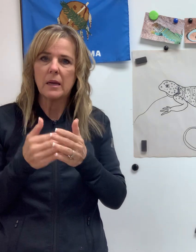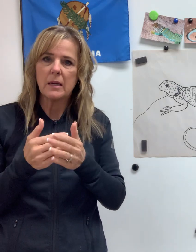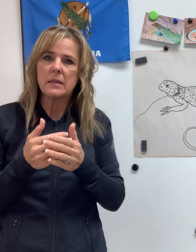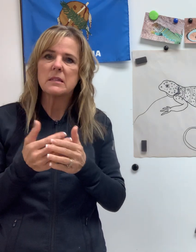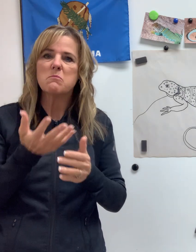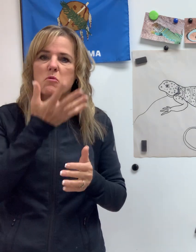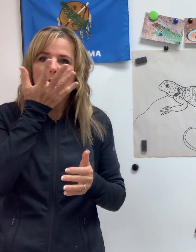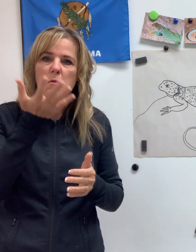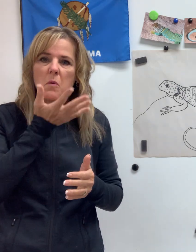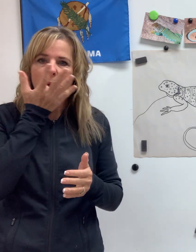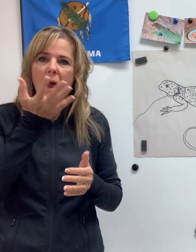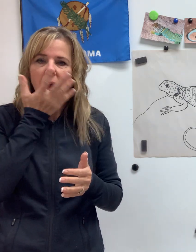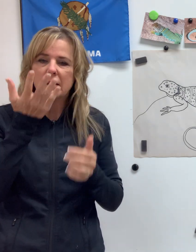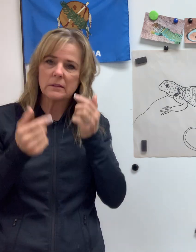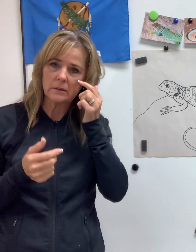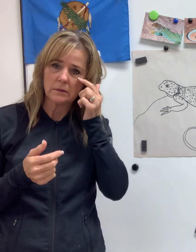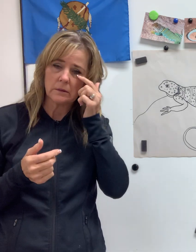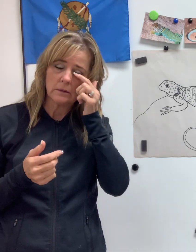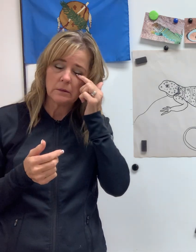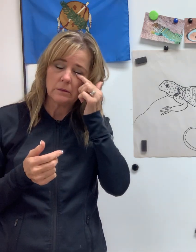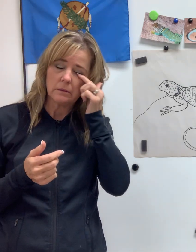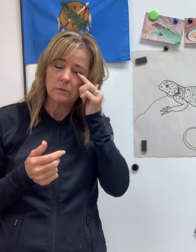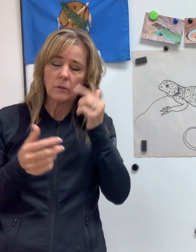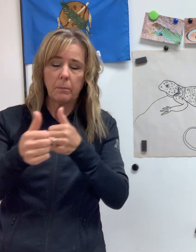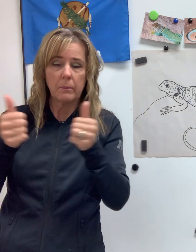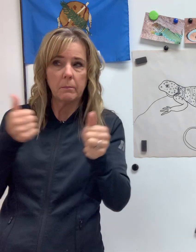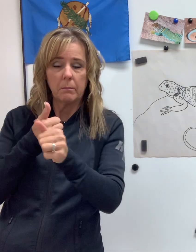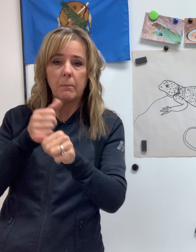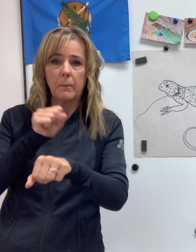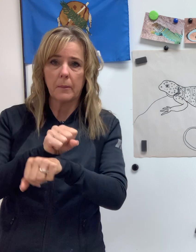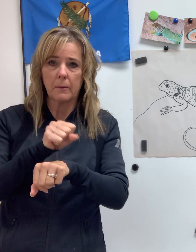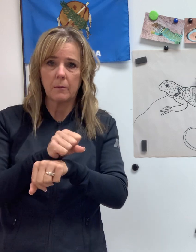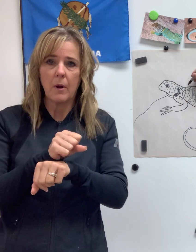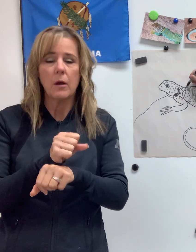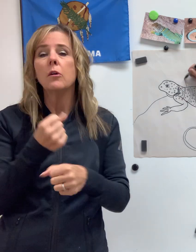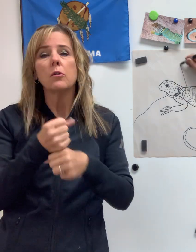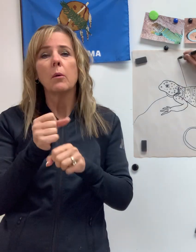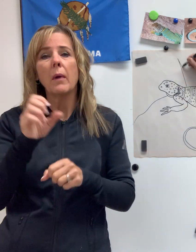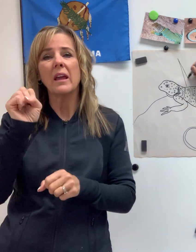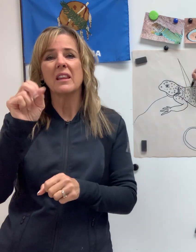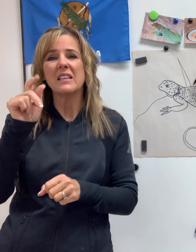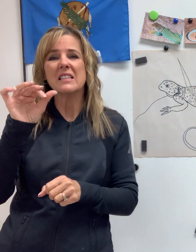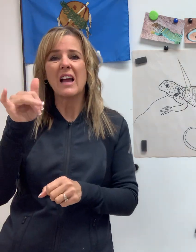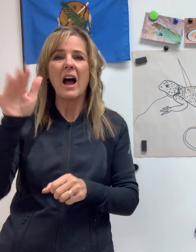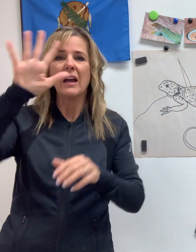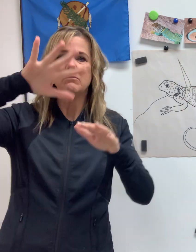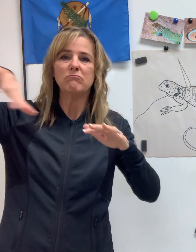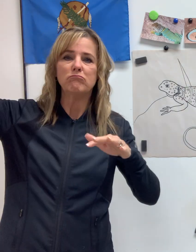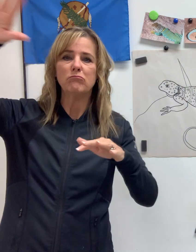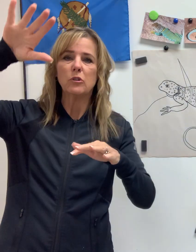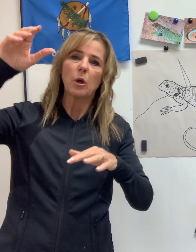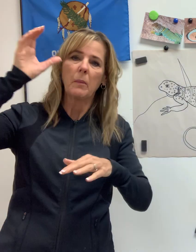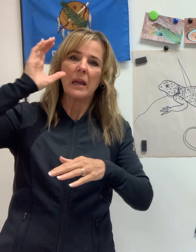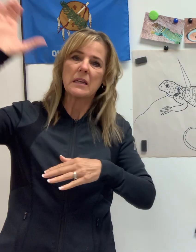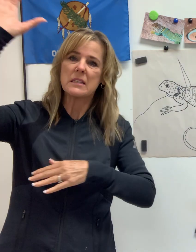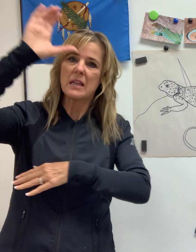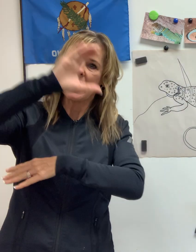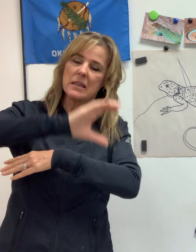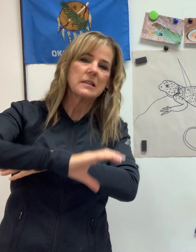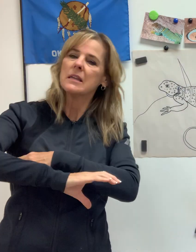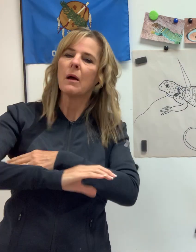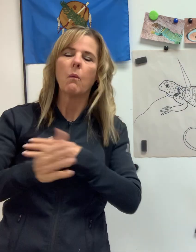some grass sticking up from behind. You could make the sky, you could make a sunset, you could make whatever you